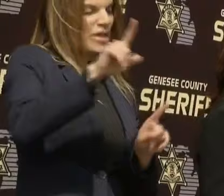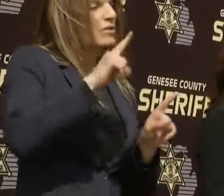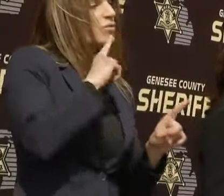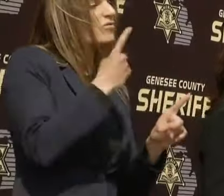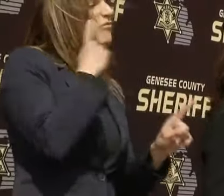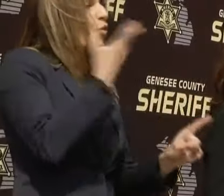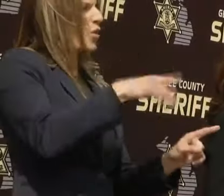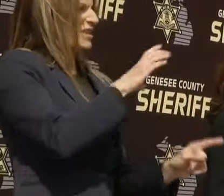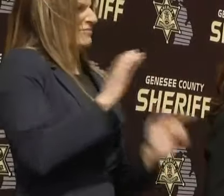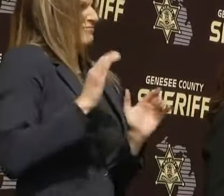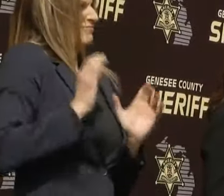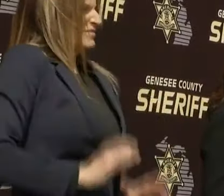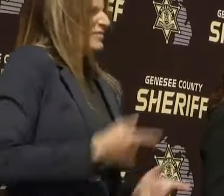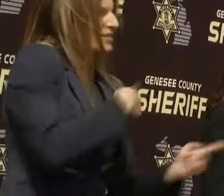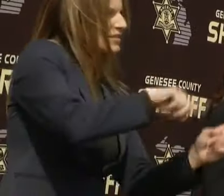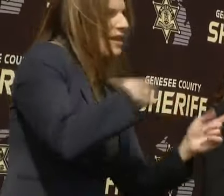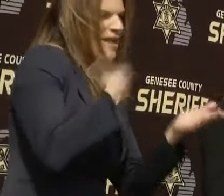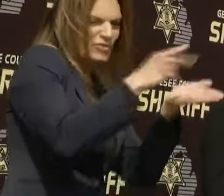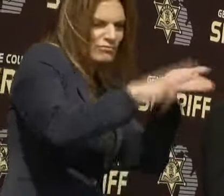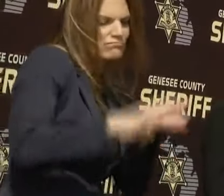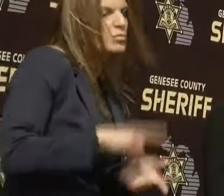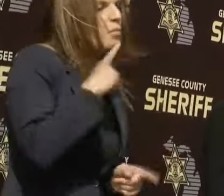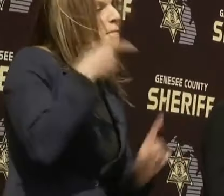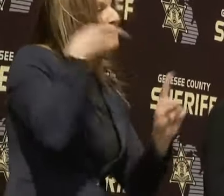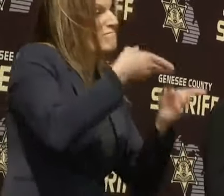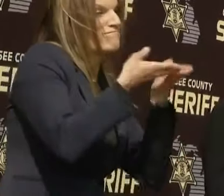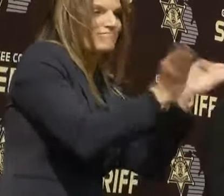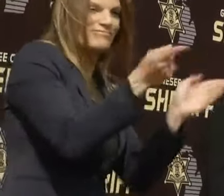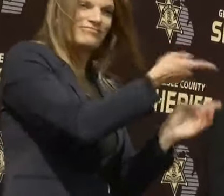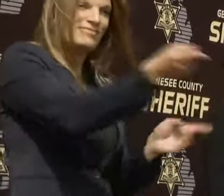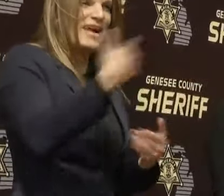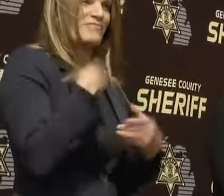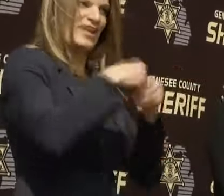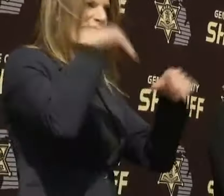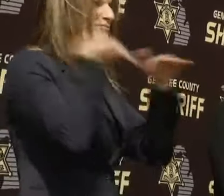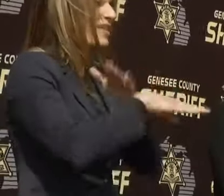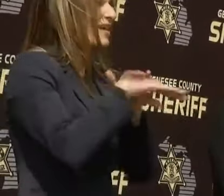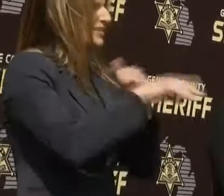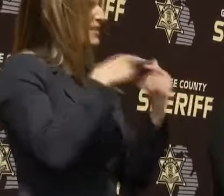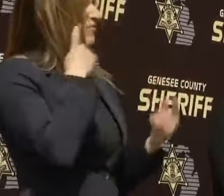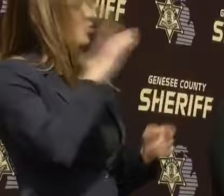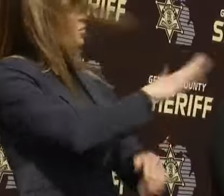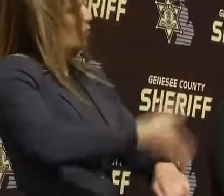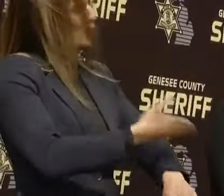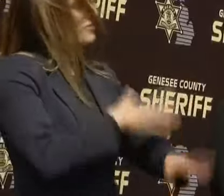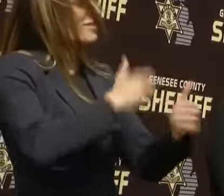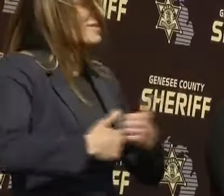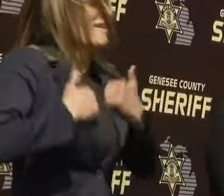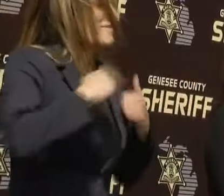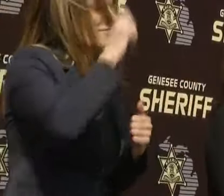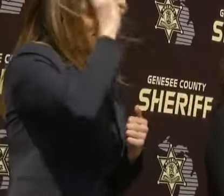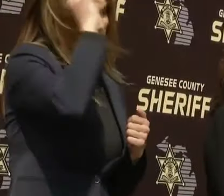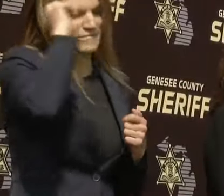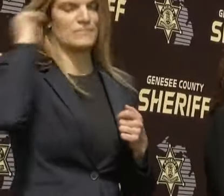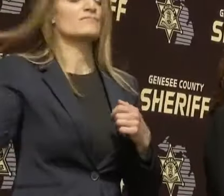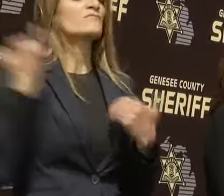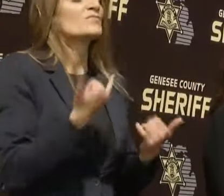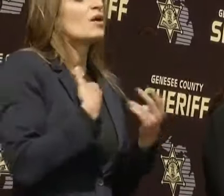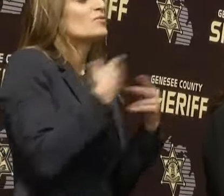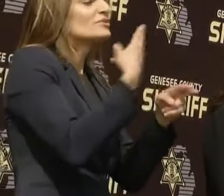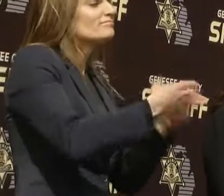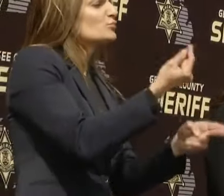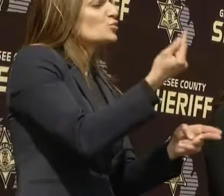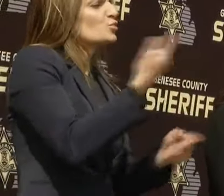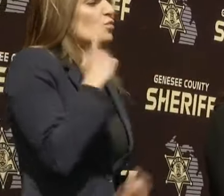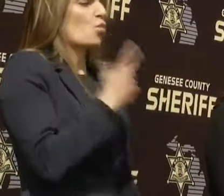forfeiture. And I signed Raise the Age legislation. That is a bill package to increase the age of who's legally considered